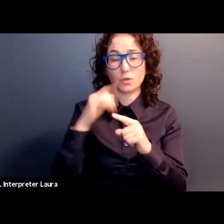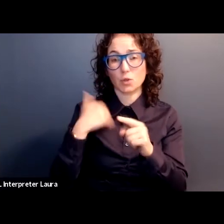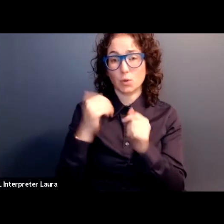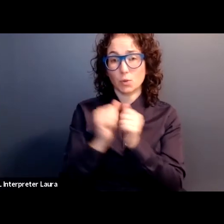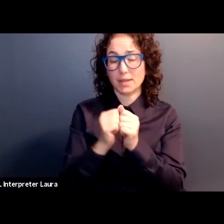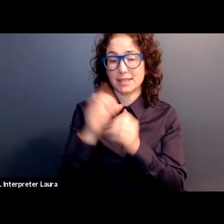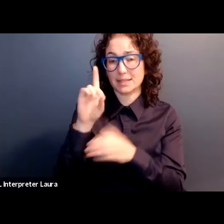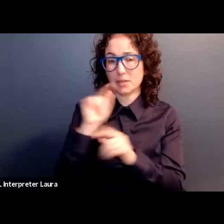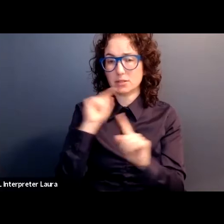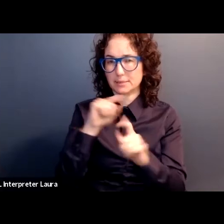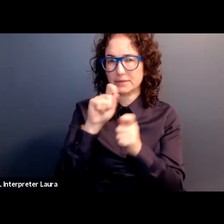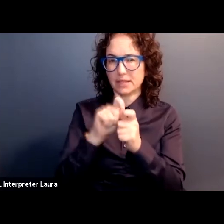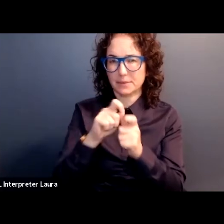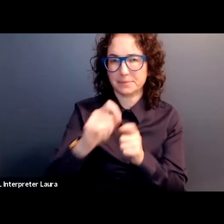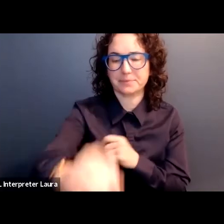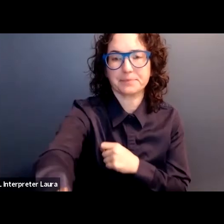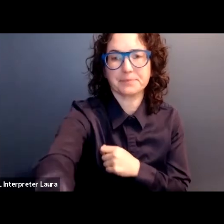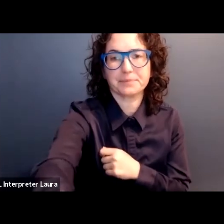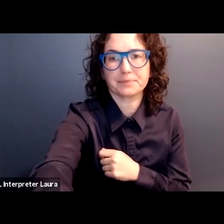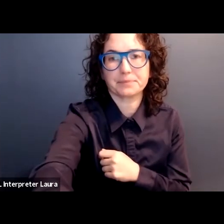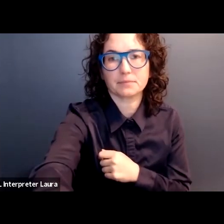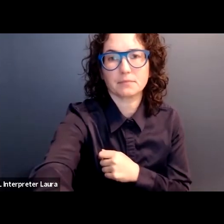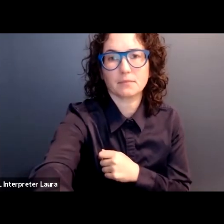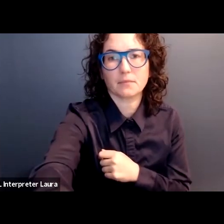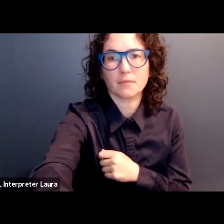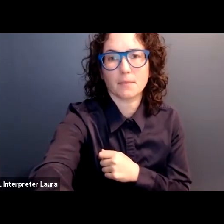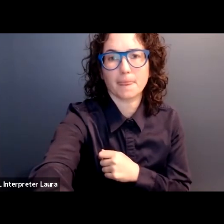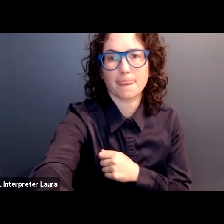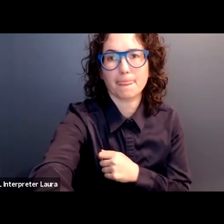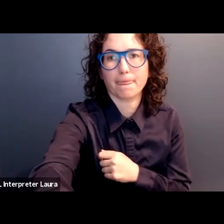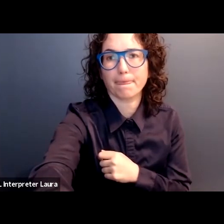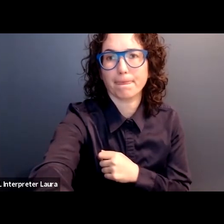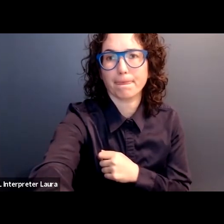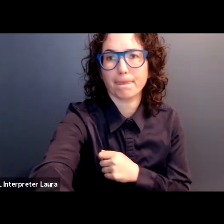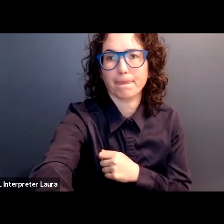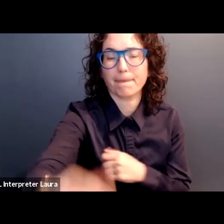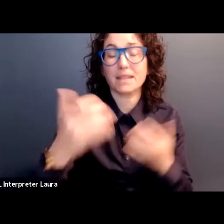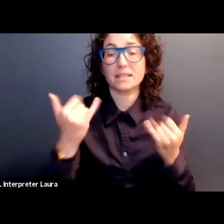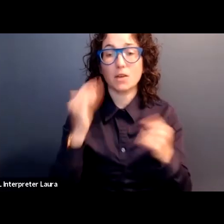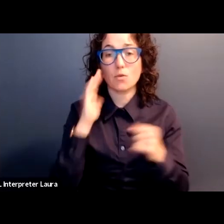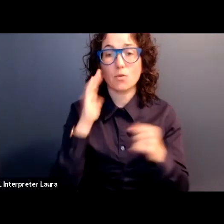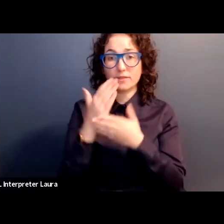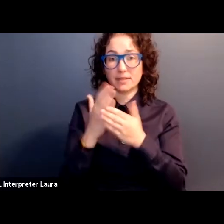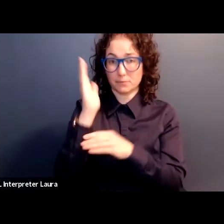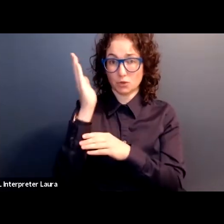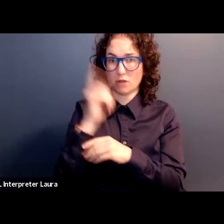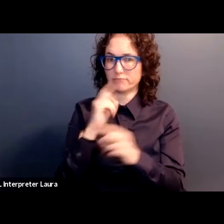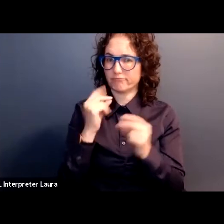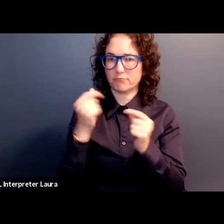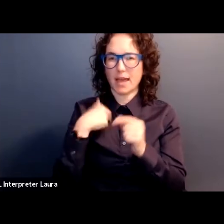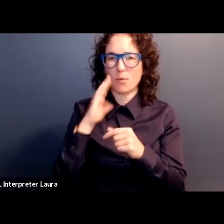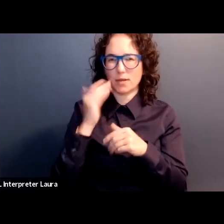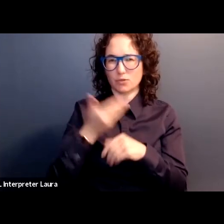in particular. Today, we're going to be having some lightning talks, which we'll introduce in just a moment. We'll